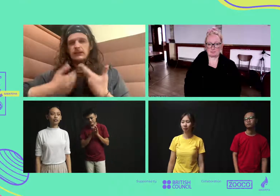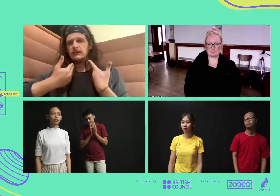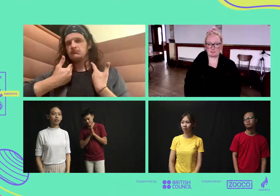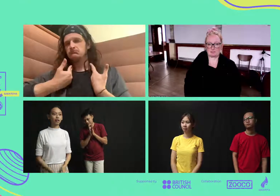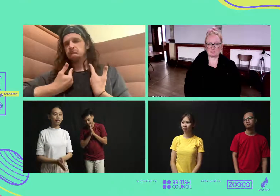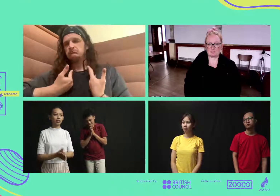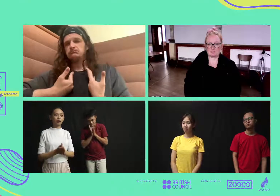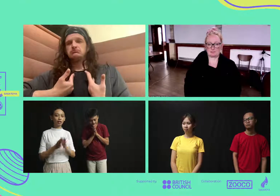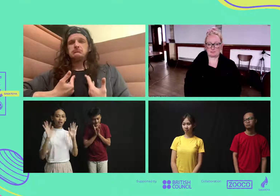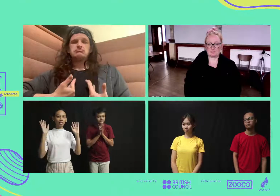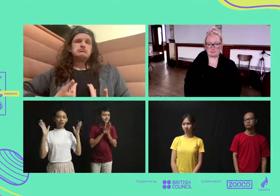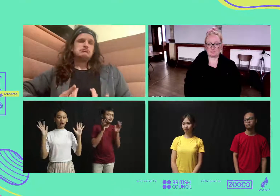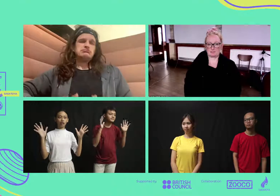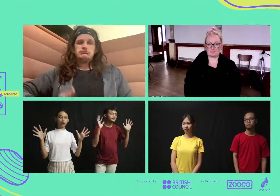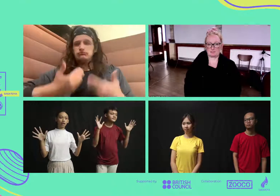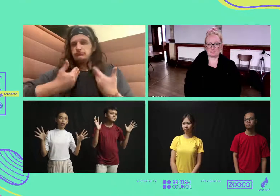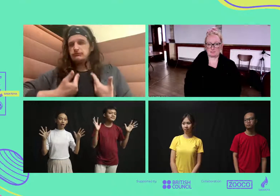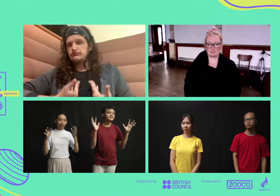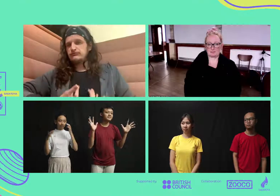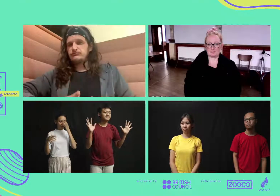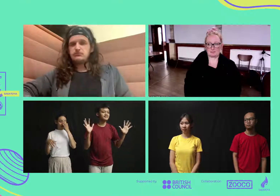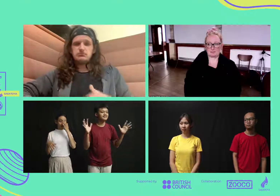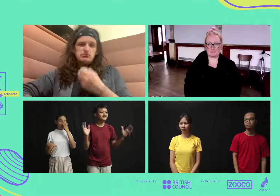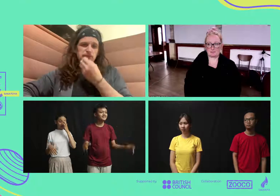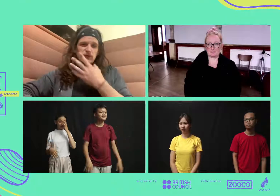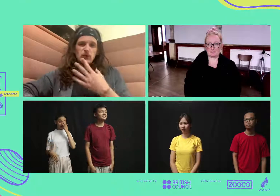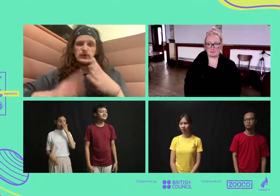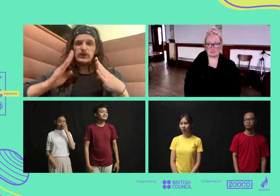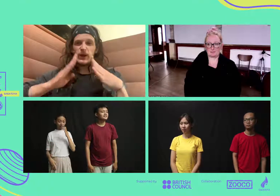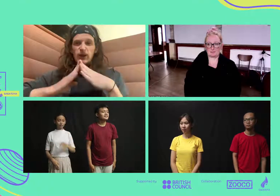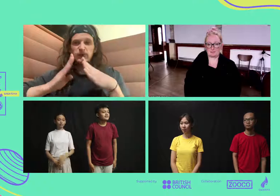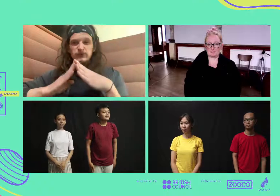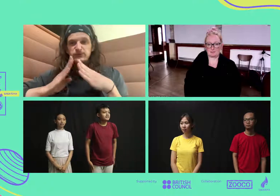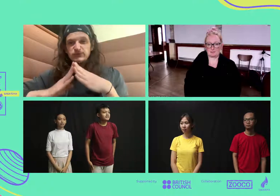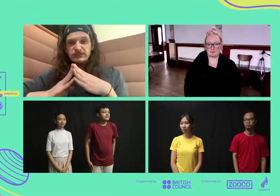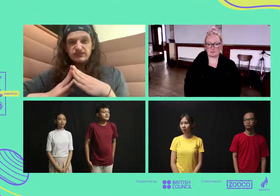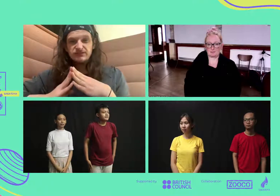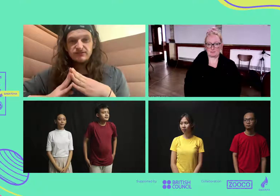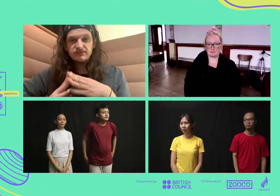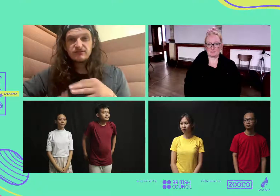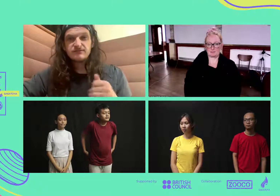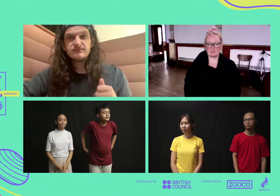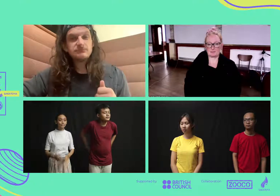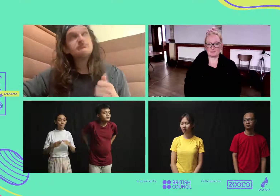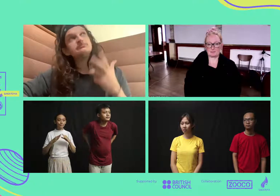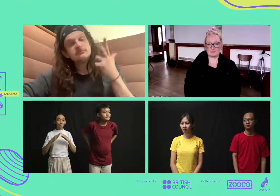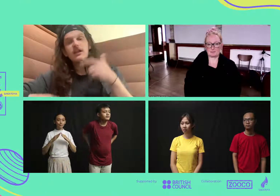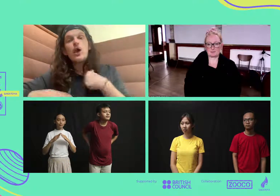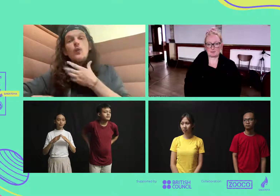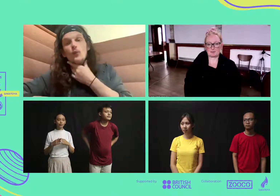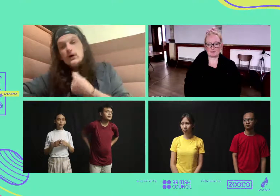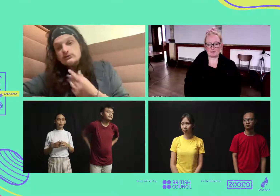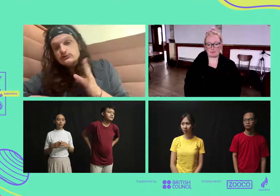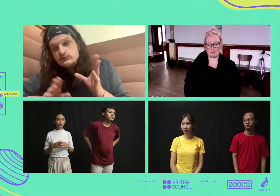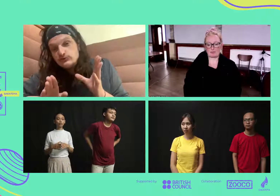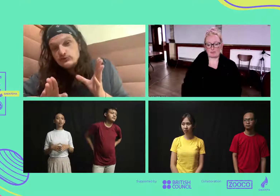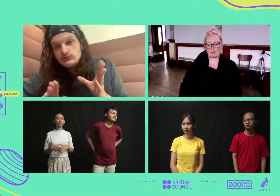Great. If I was rich, if I were a wealthy man and I had a beautiful